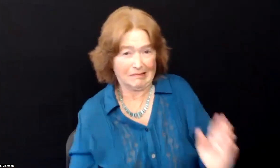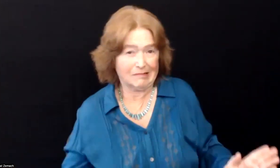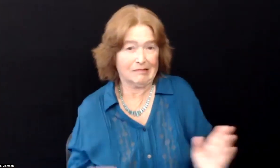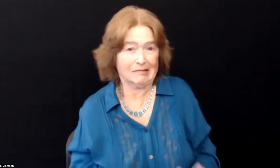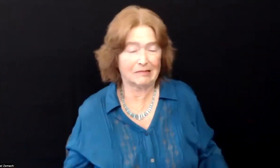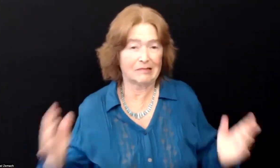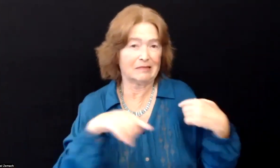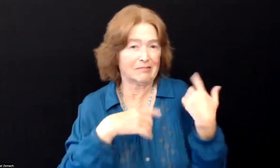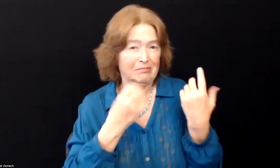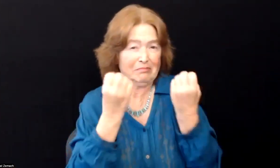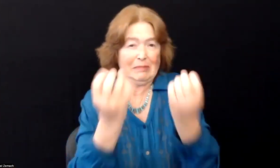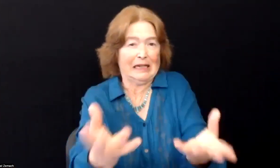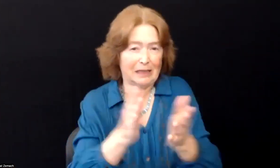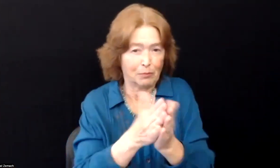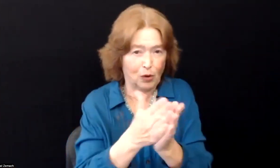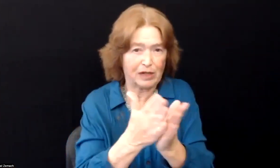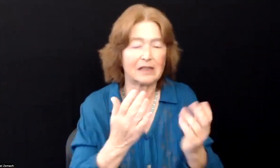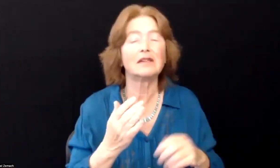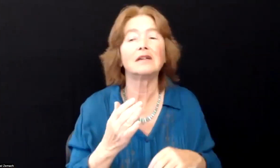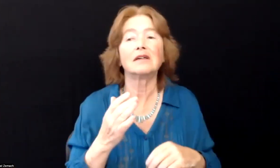people written by hearing people.